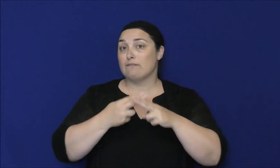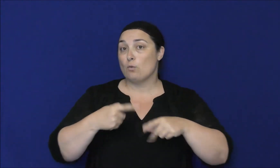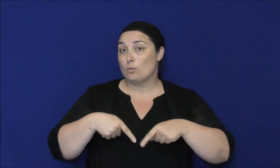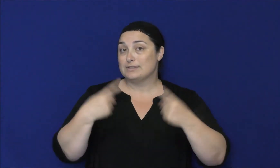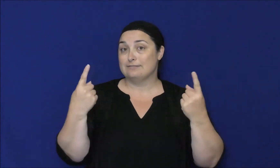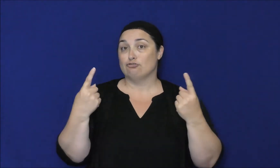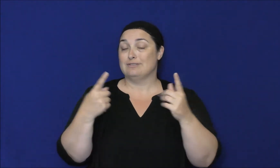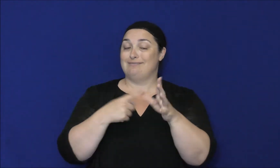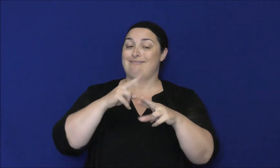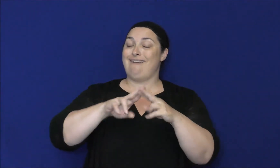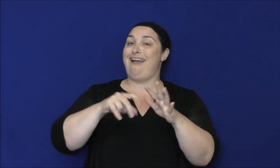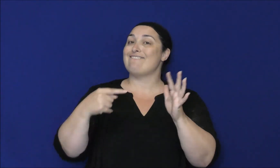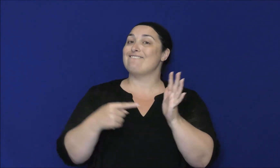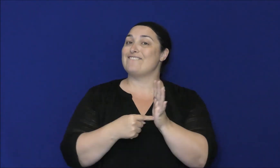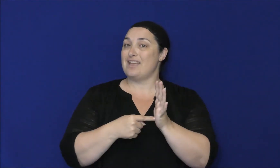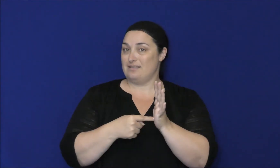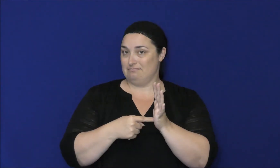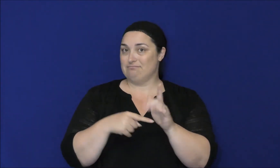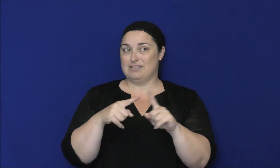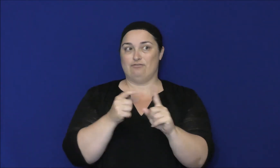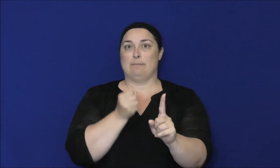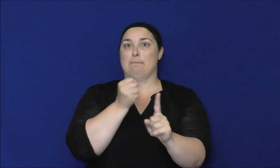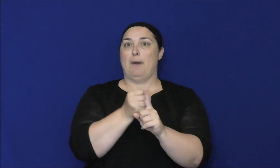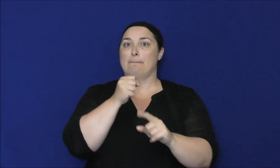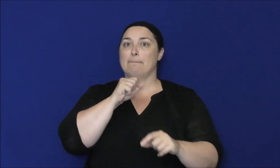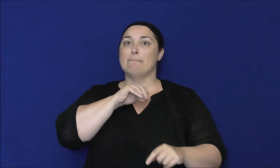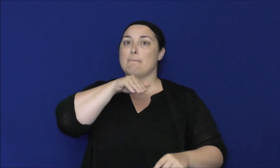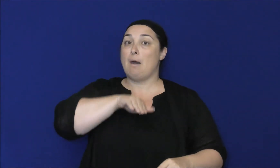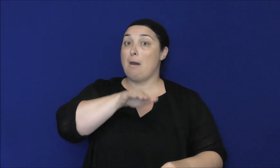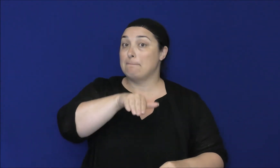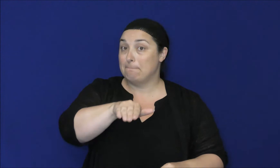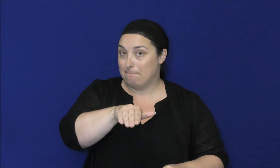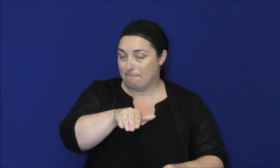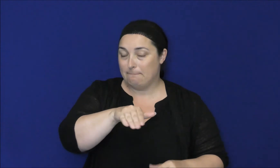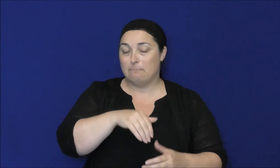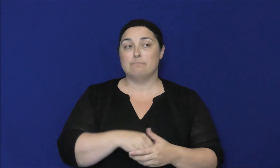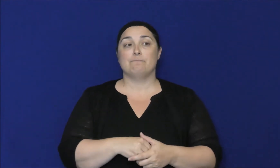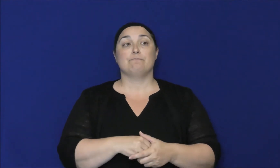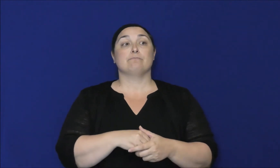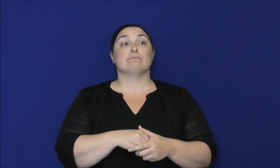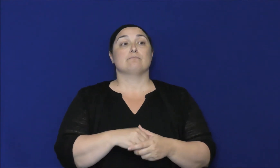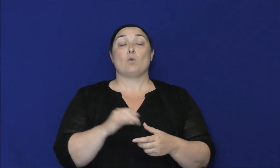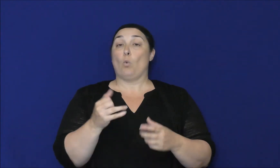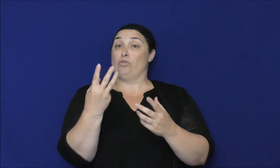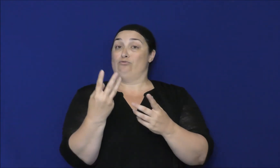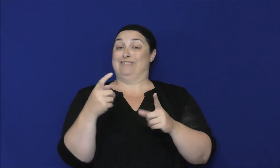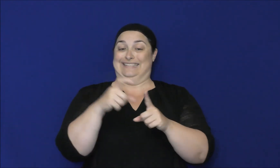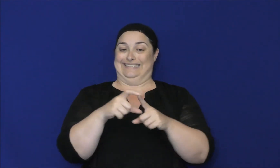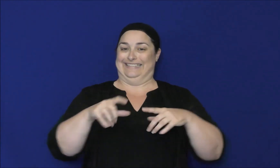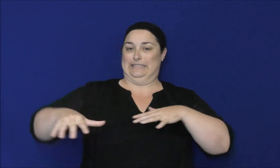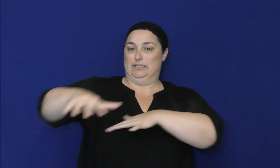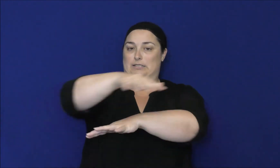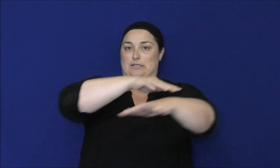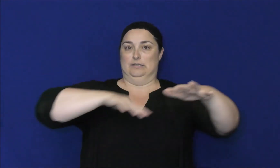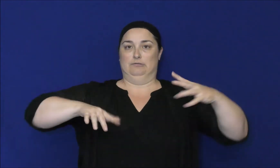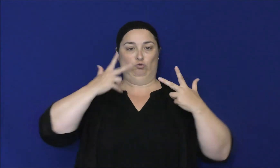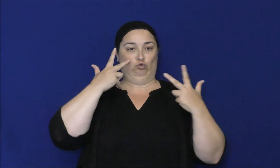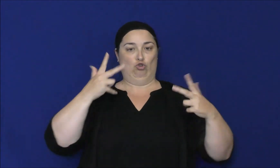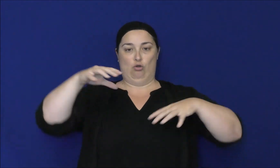affect, and we use the 3D space in front of us to convey information. So it